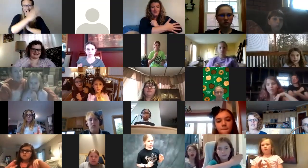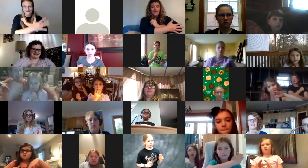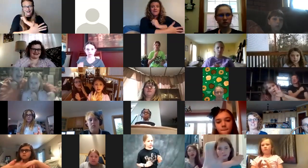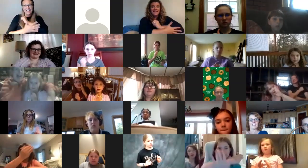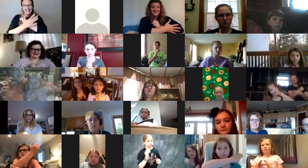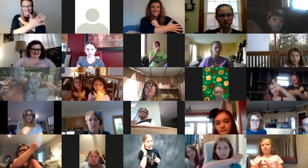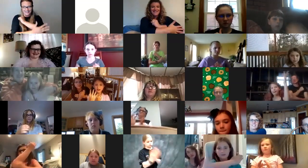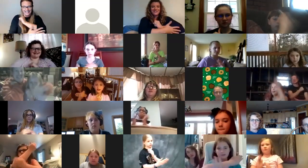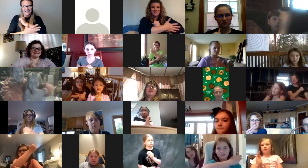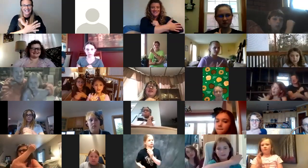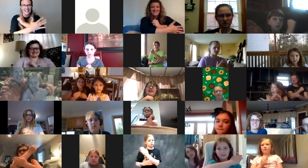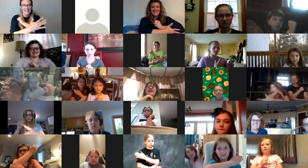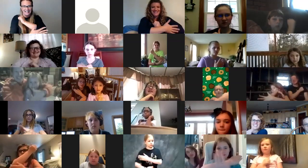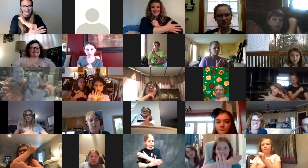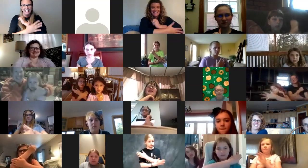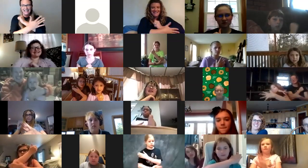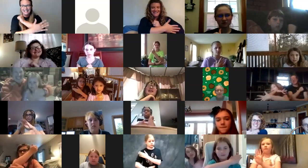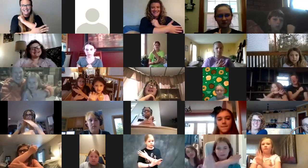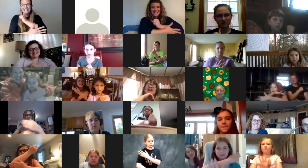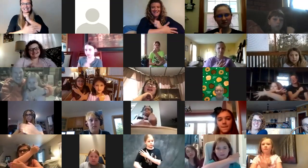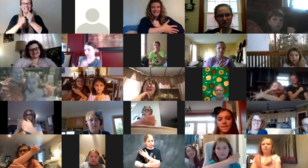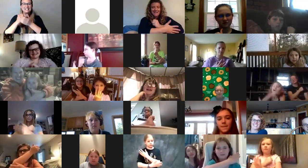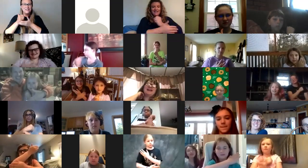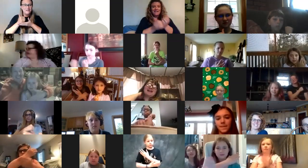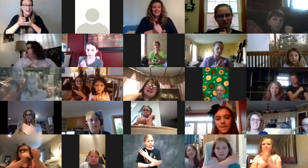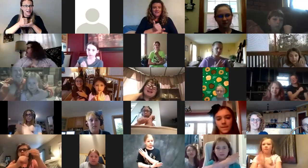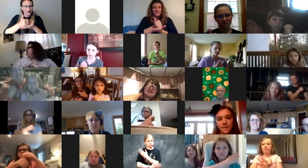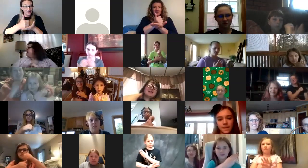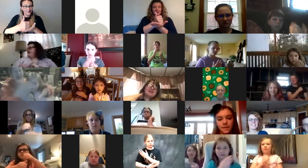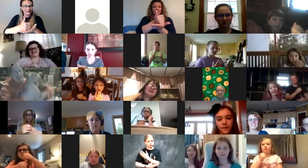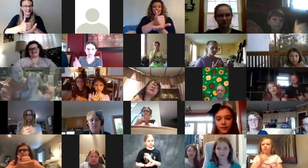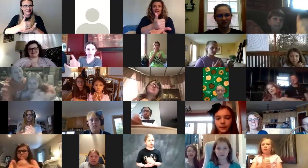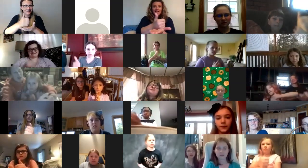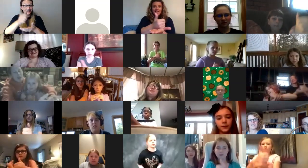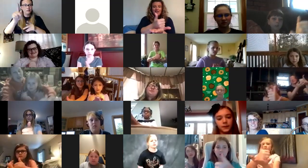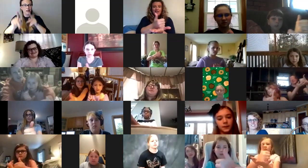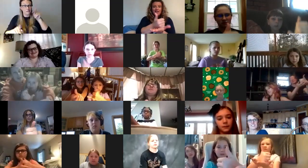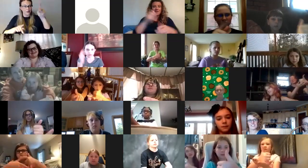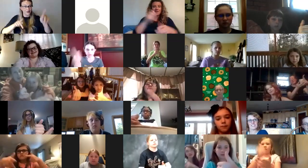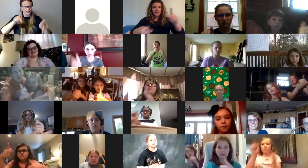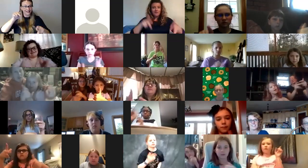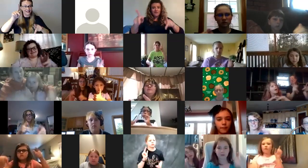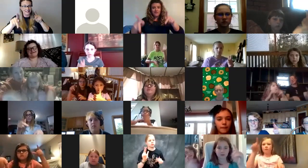and my country, to help people